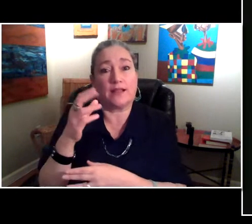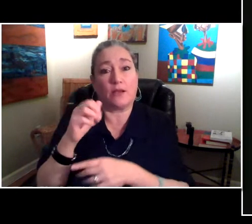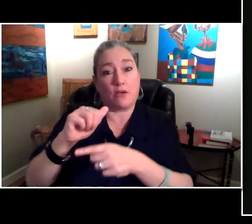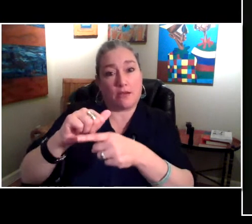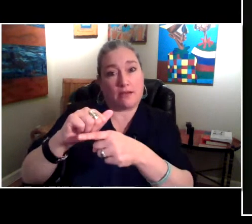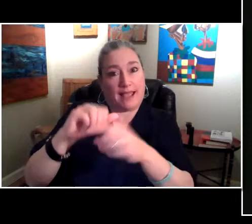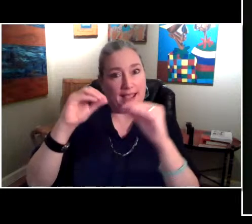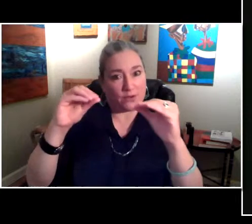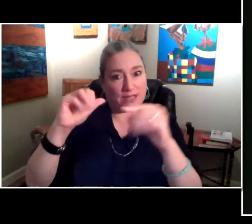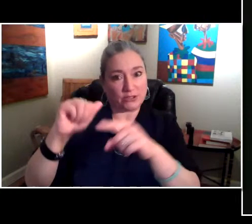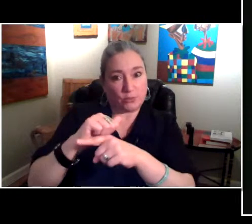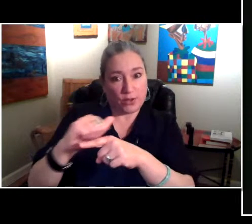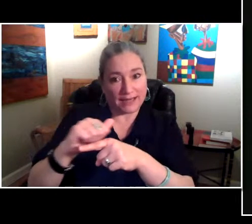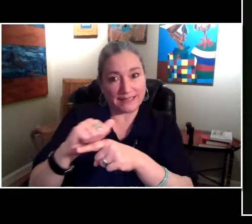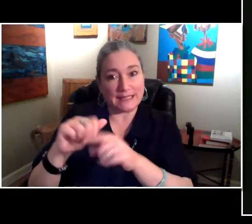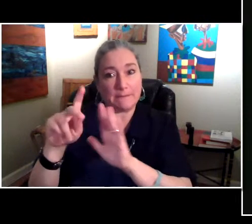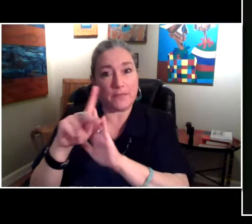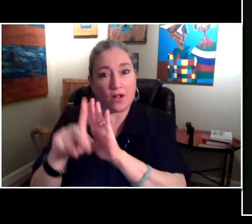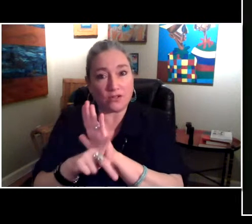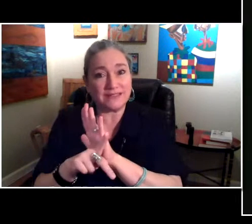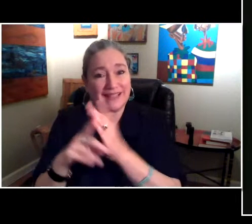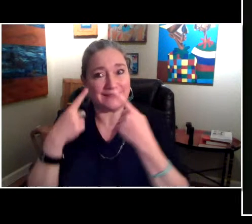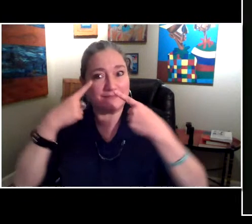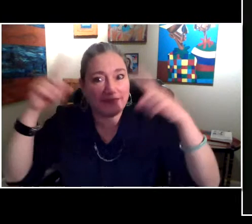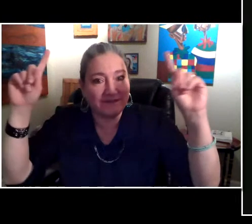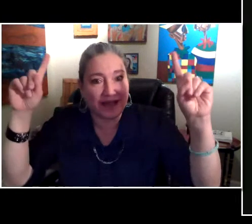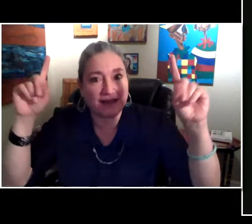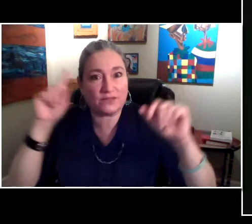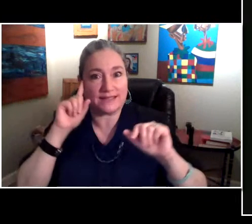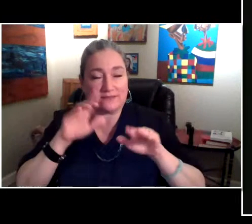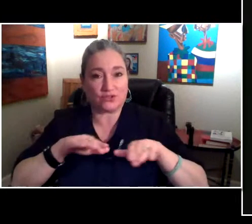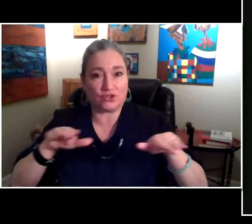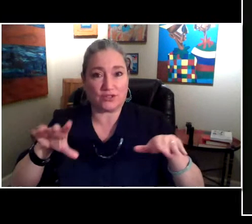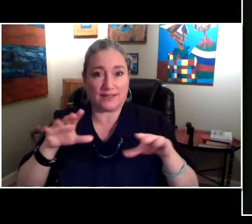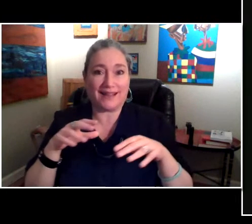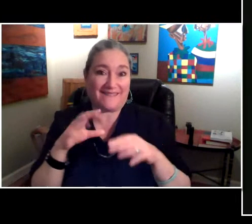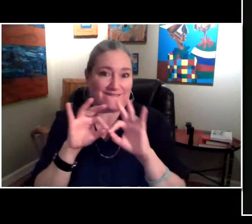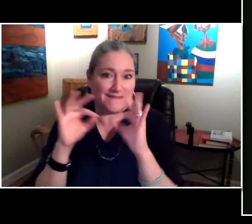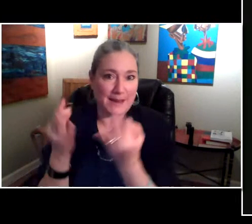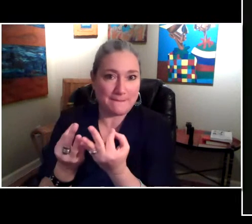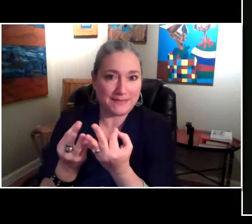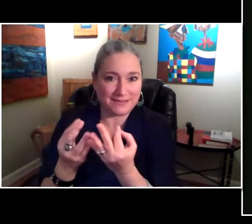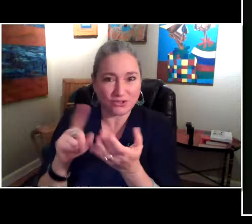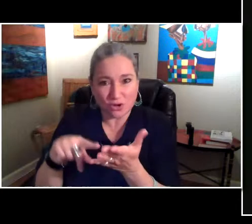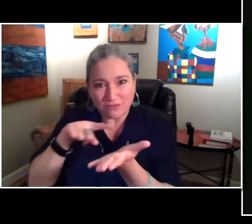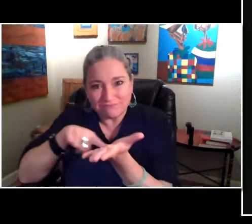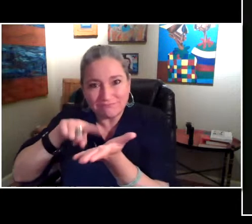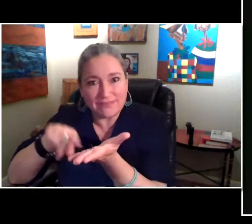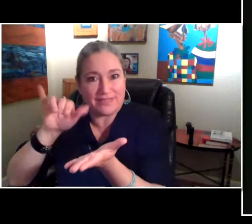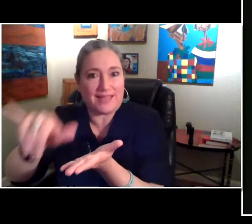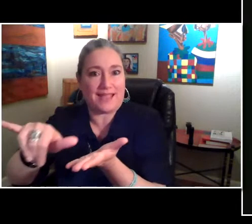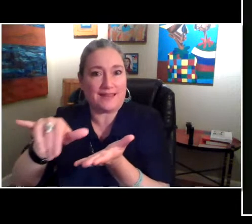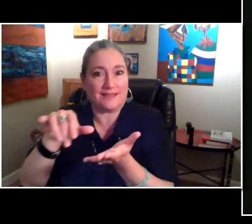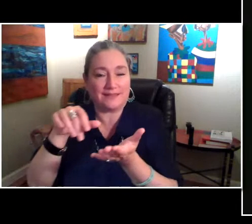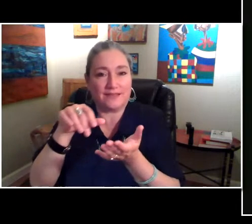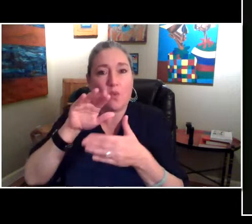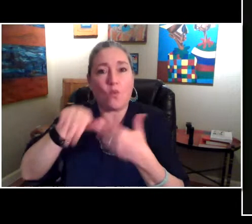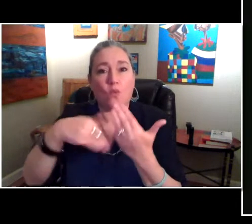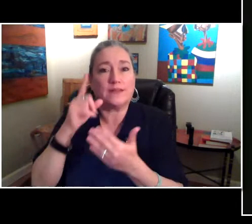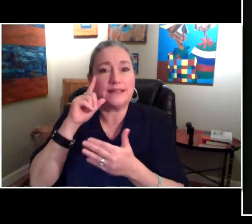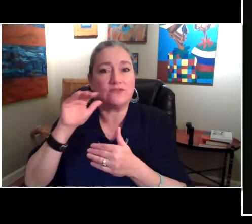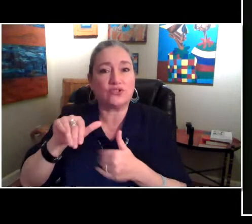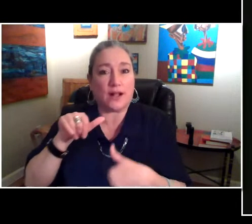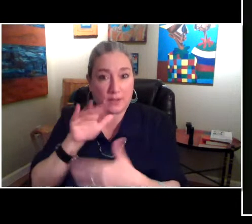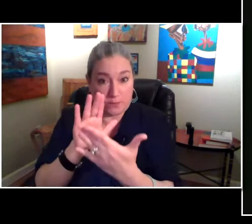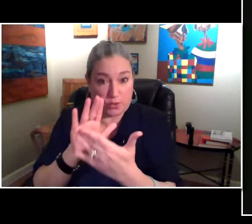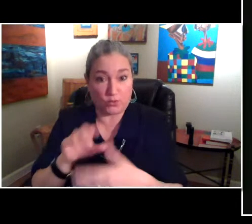provide additional participatory action research and identify California's best DCCW practices,